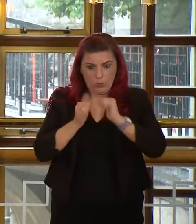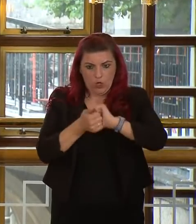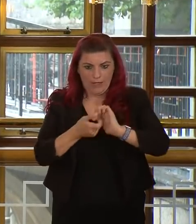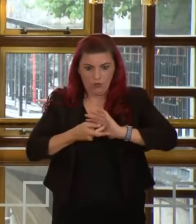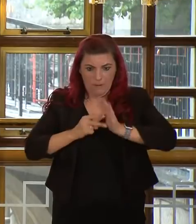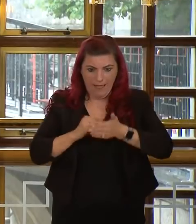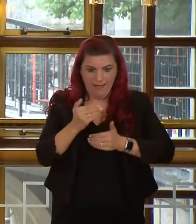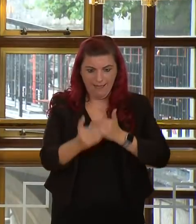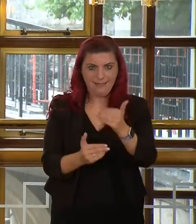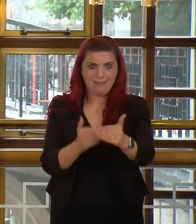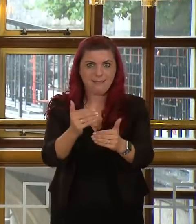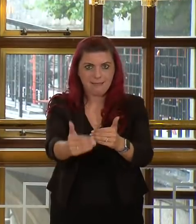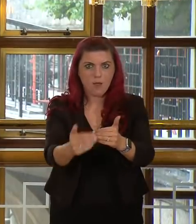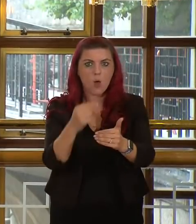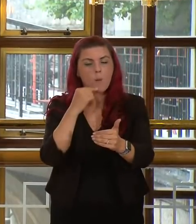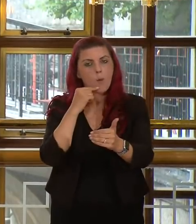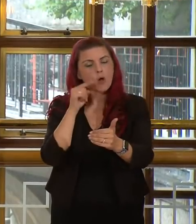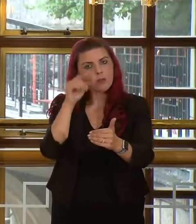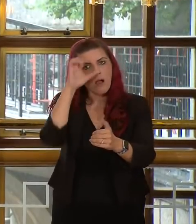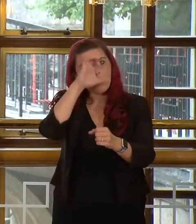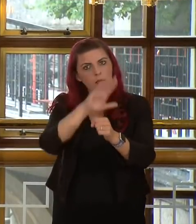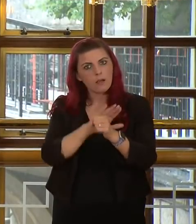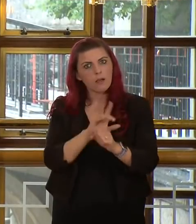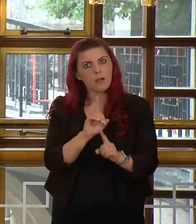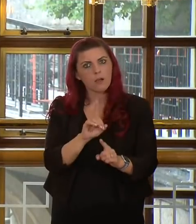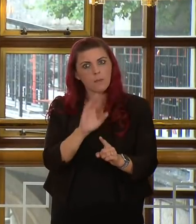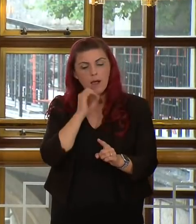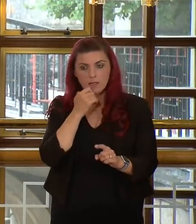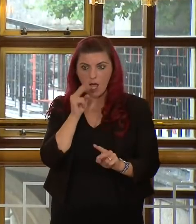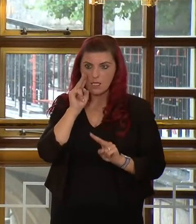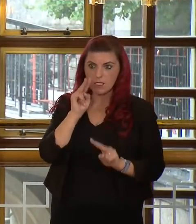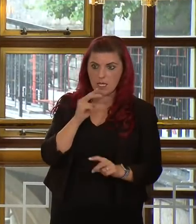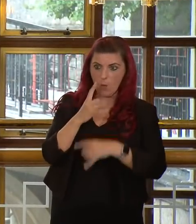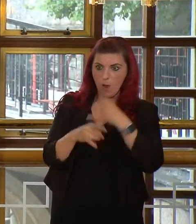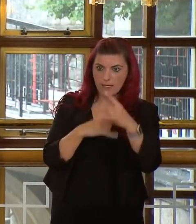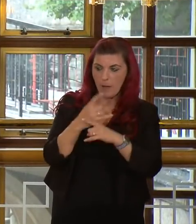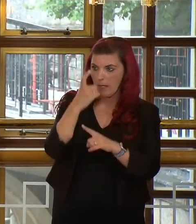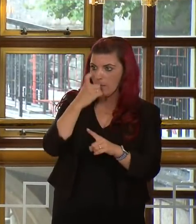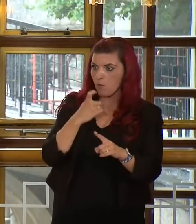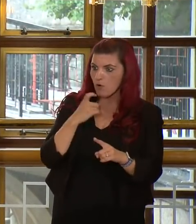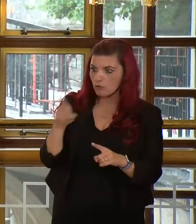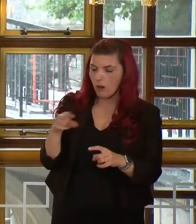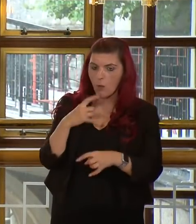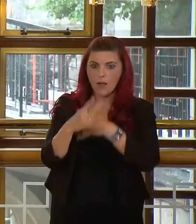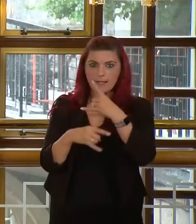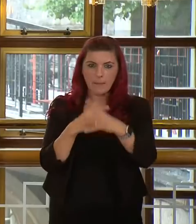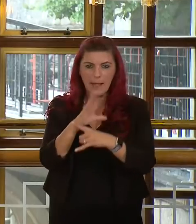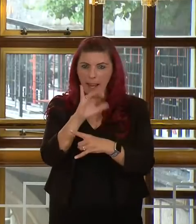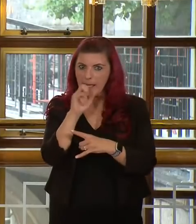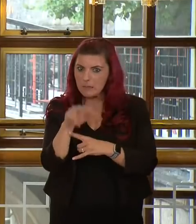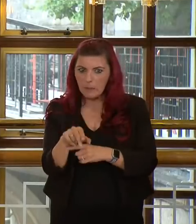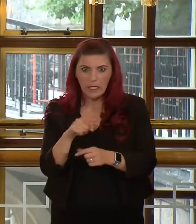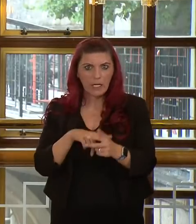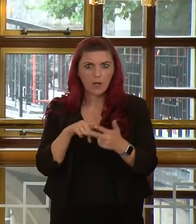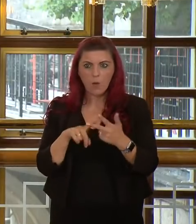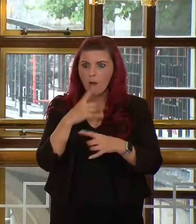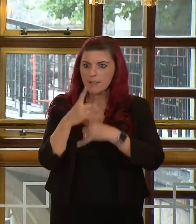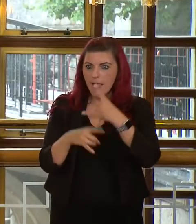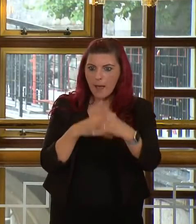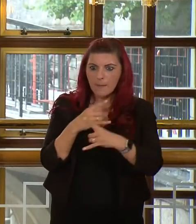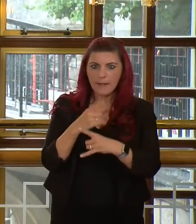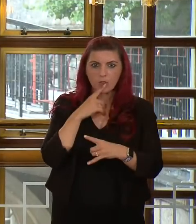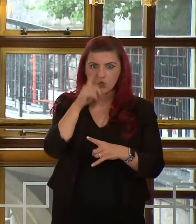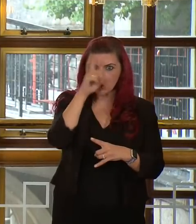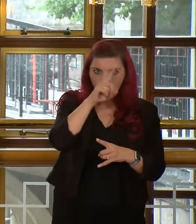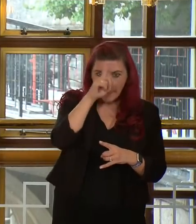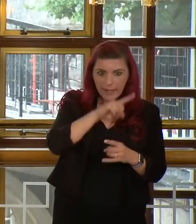But I'm also cautious about this too. I am seeing what's happened in Portugal, what's particularly around Lisbon, what's happened in Westphalia in Germany,